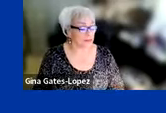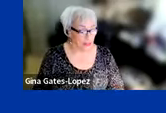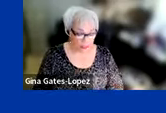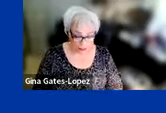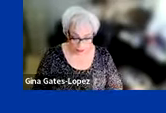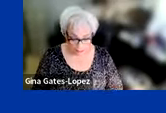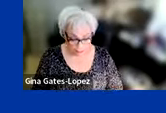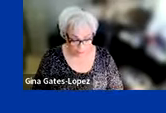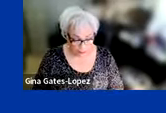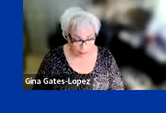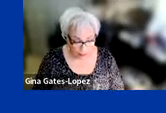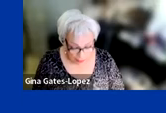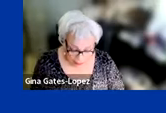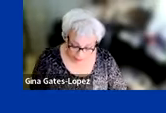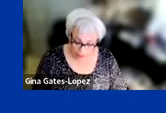awesome.